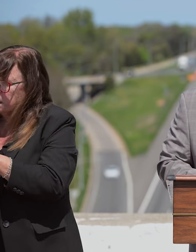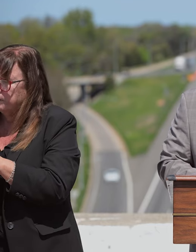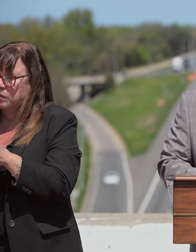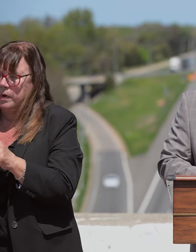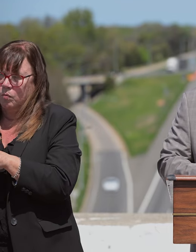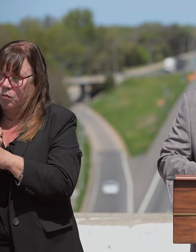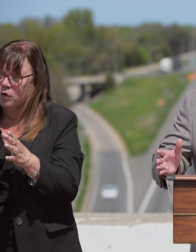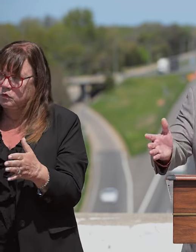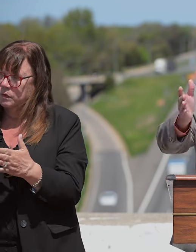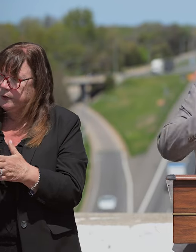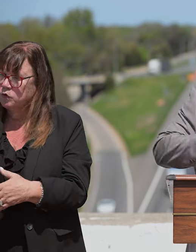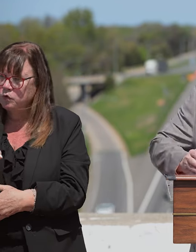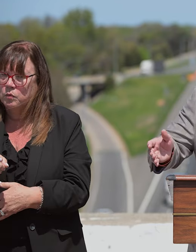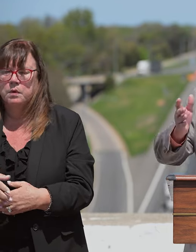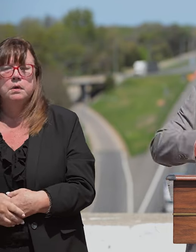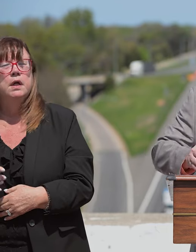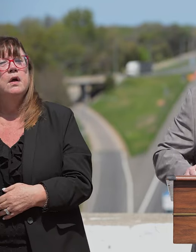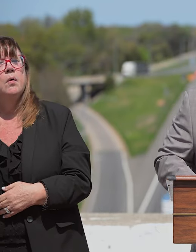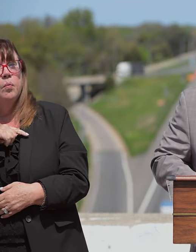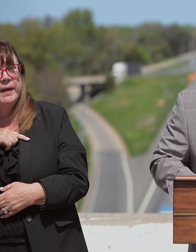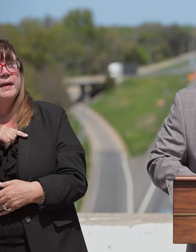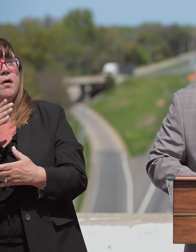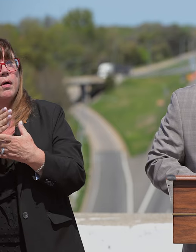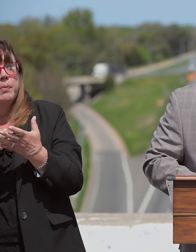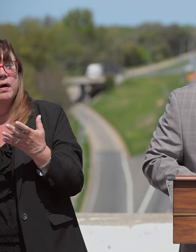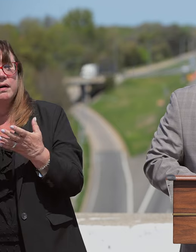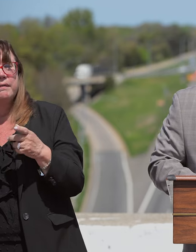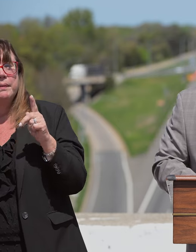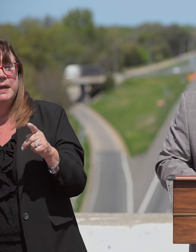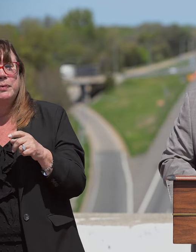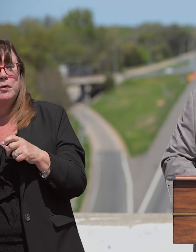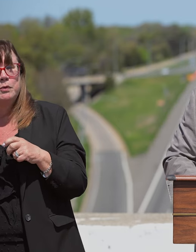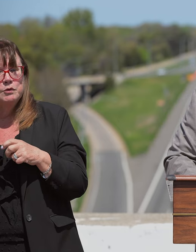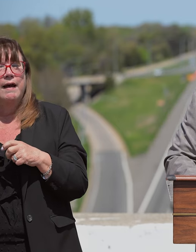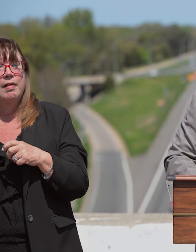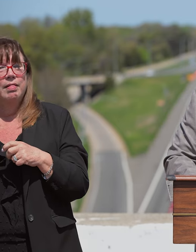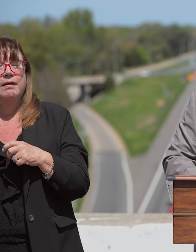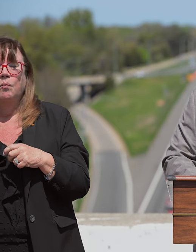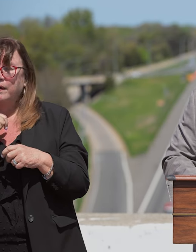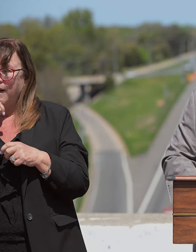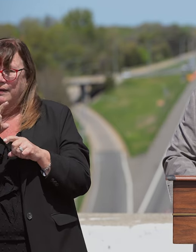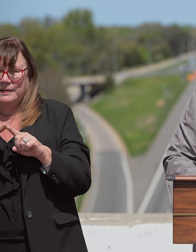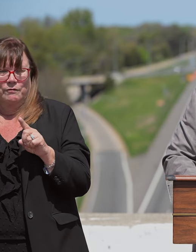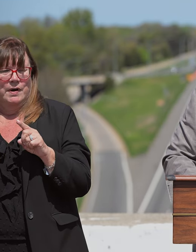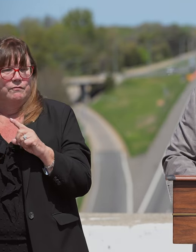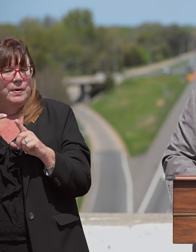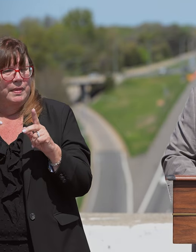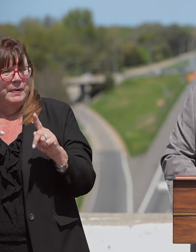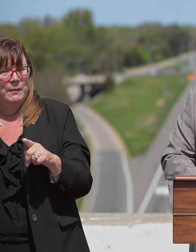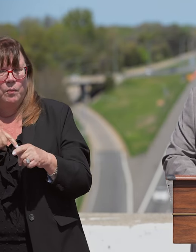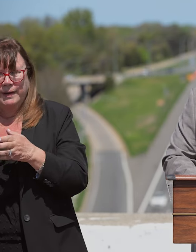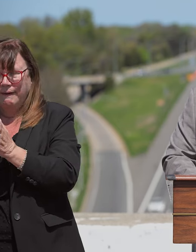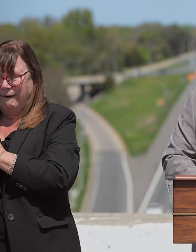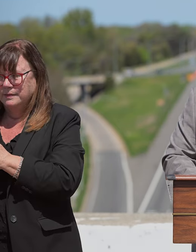zones. And we are part of the traveling public. We are no different than those that we are asking to be mindful